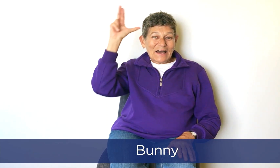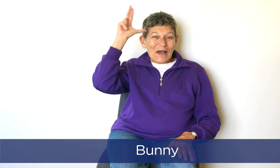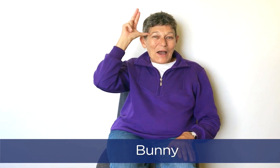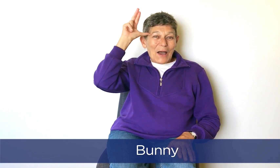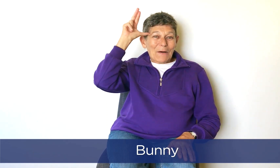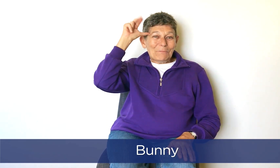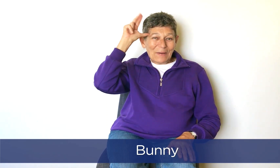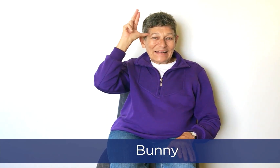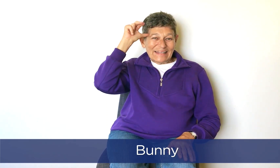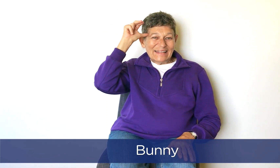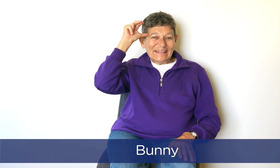Bunny.